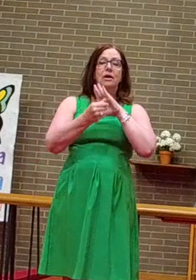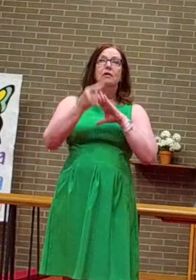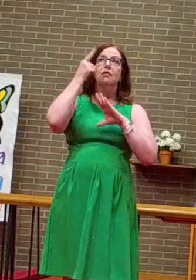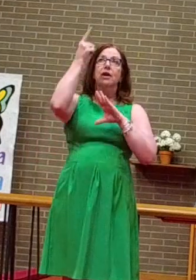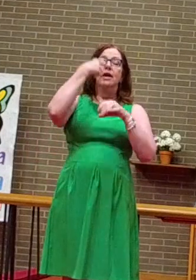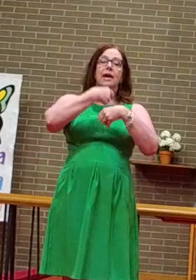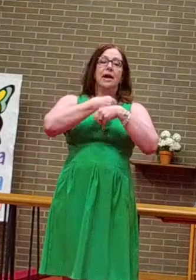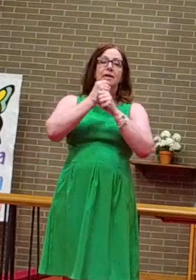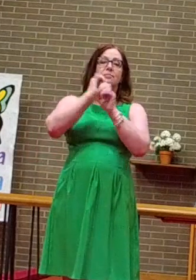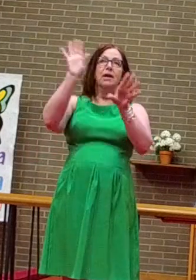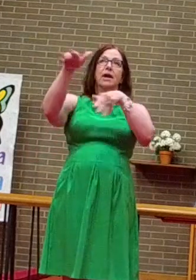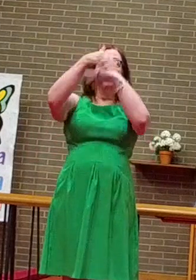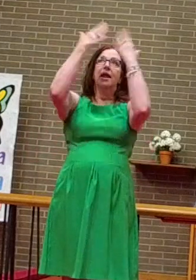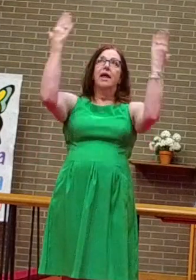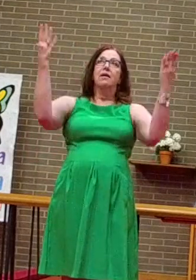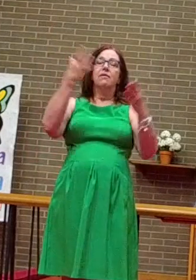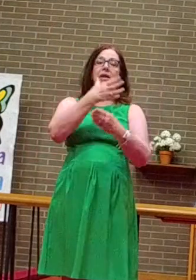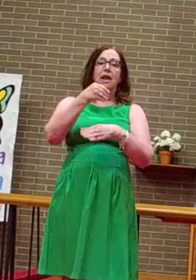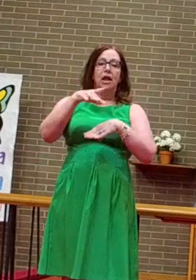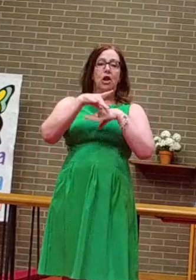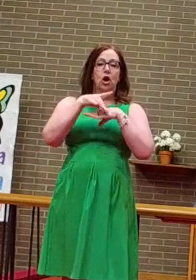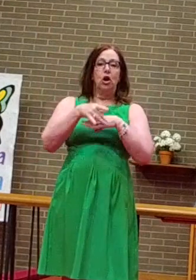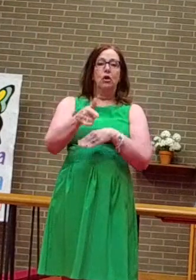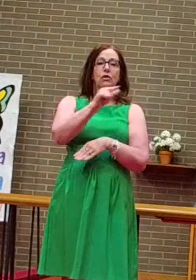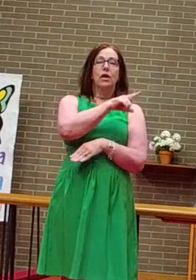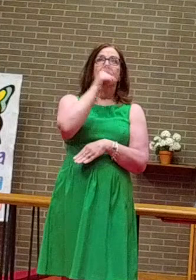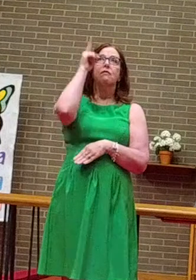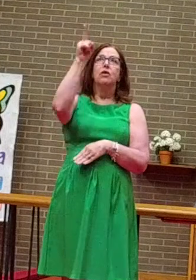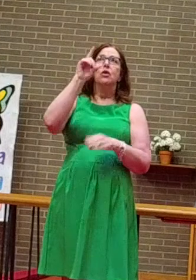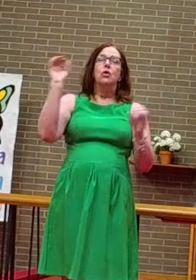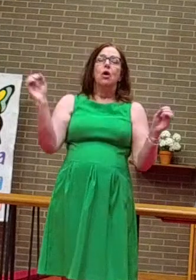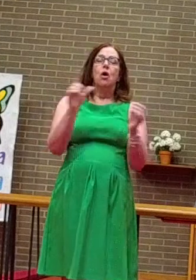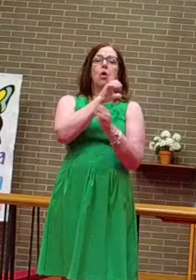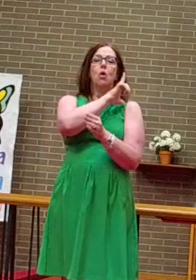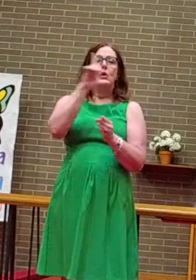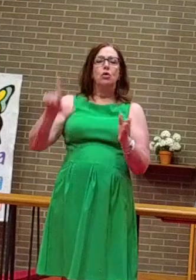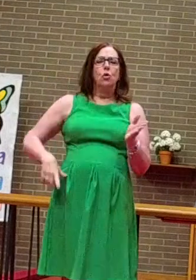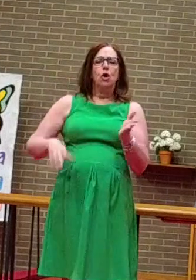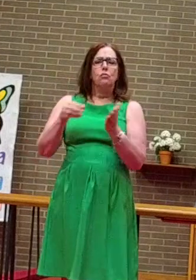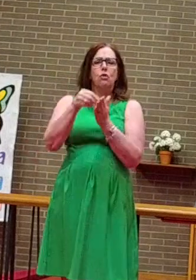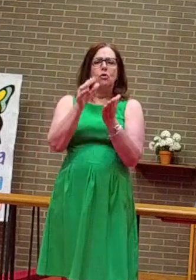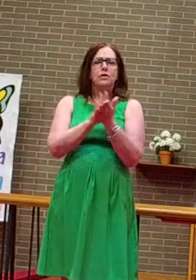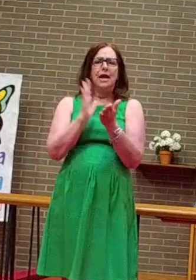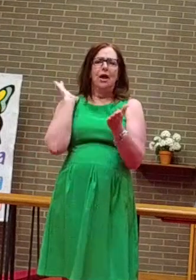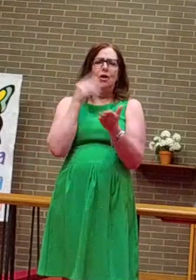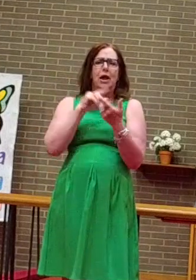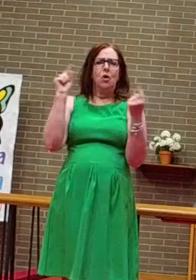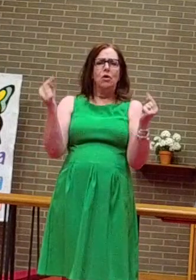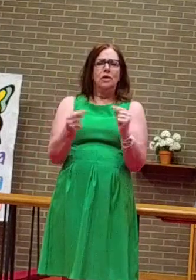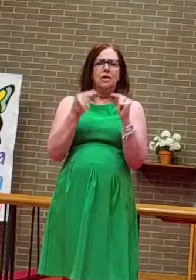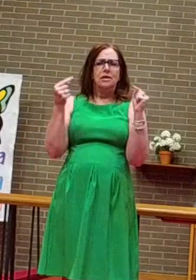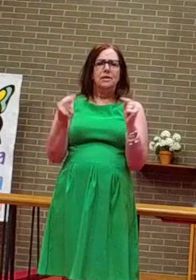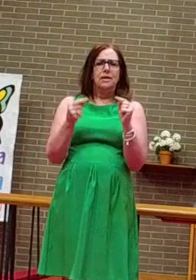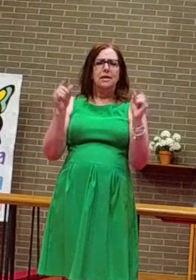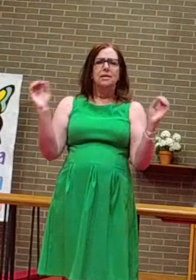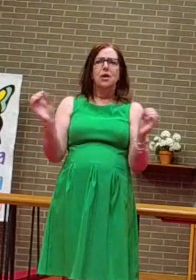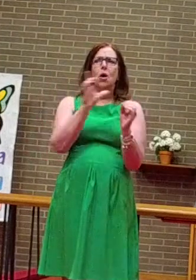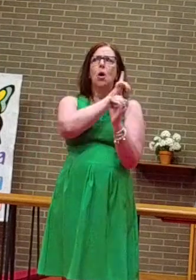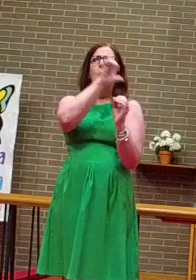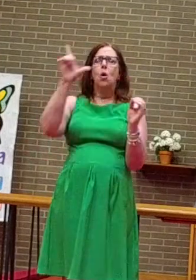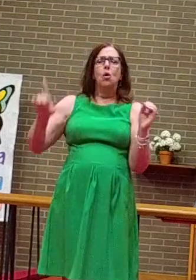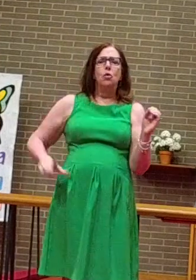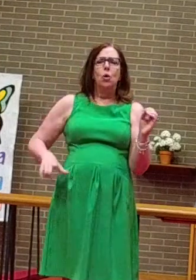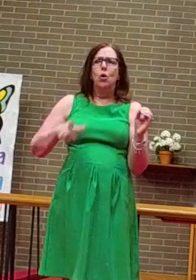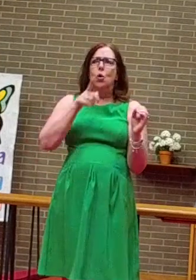who made heaven and earth. If you, O Lord, kept a record of sins, O Lord,